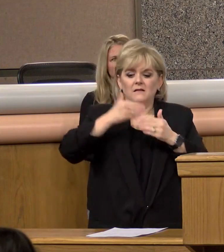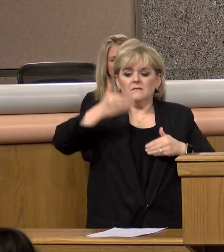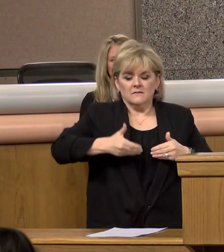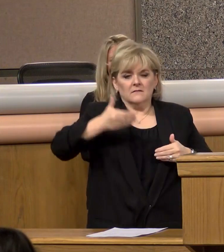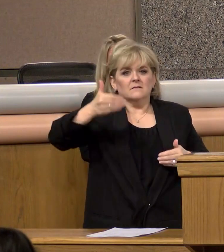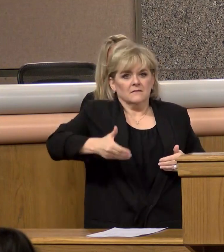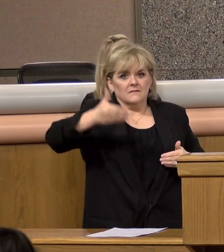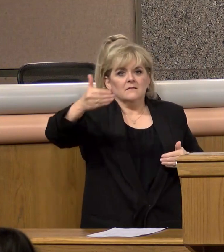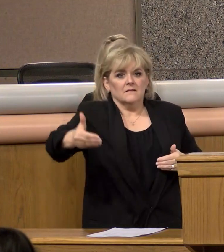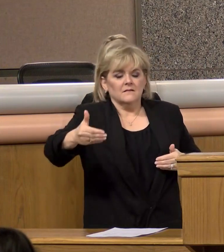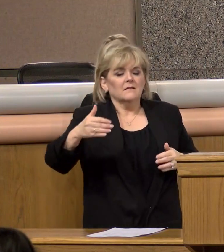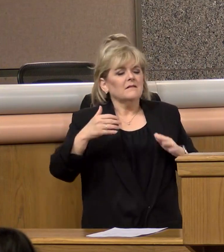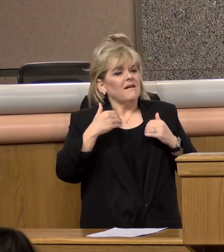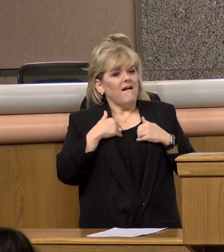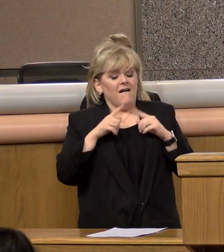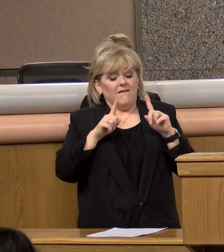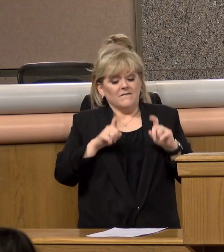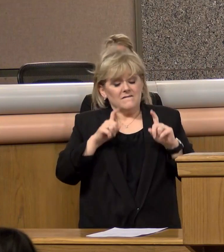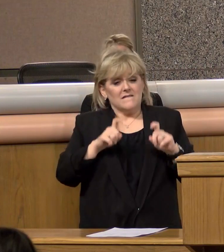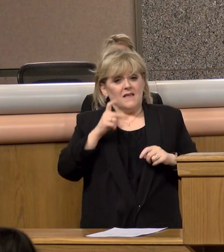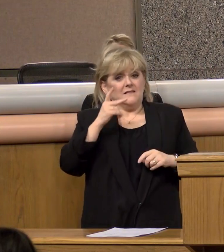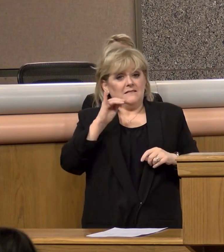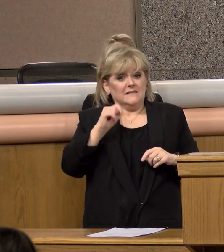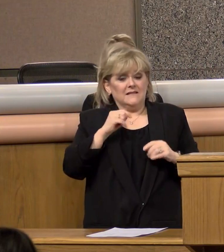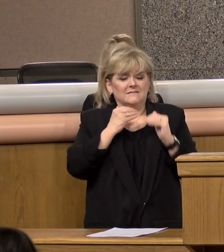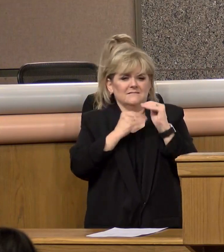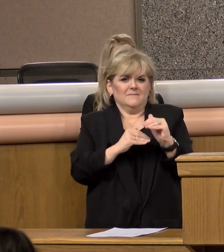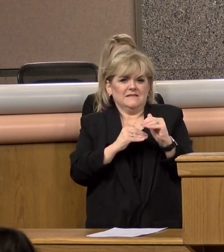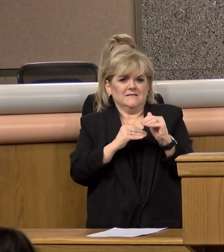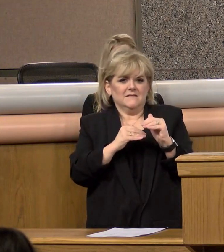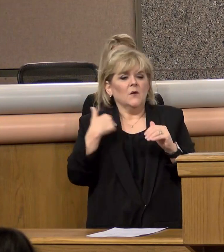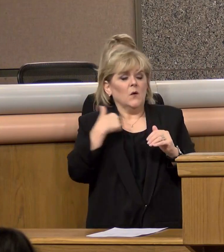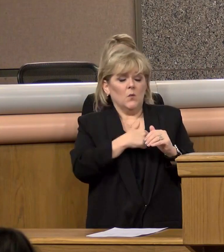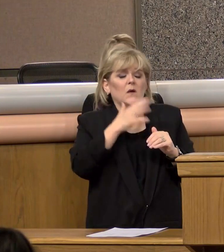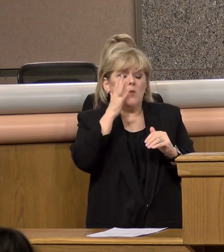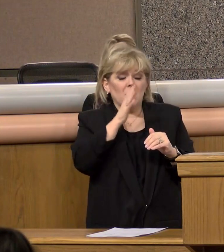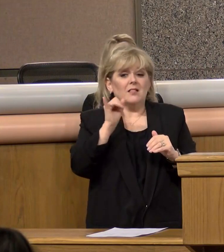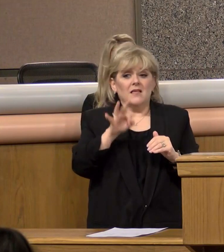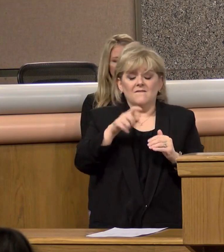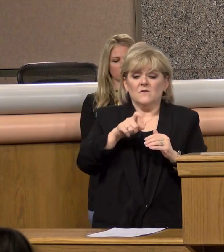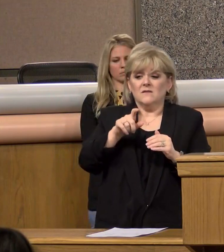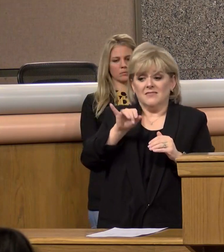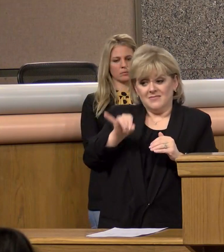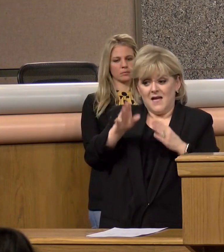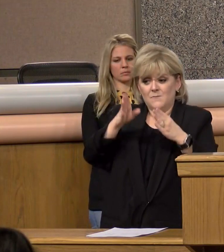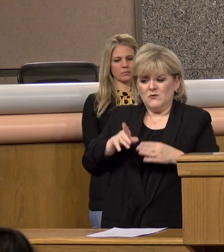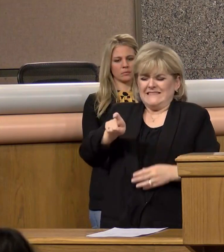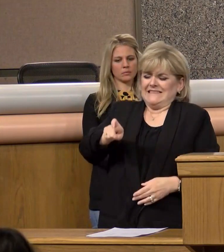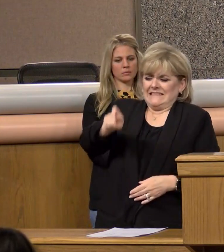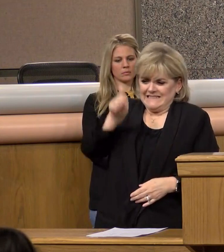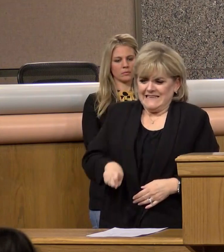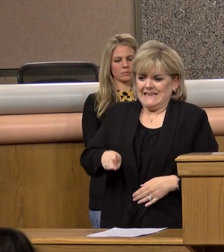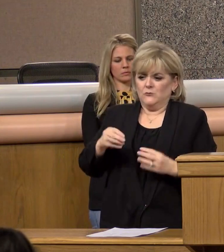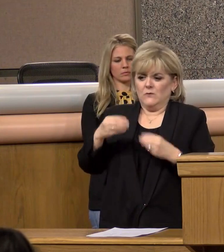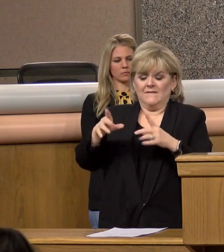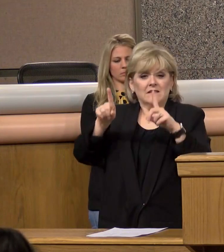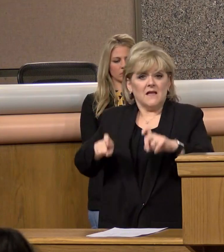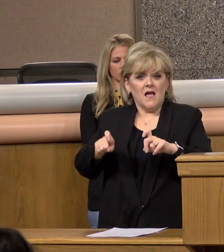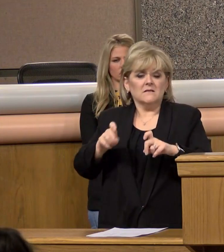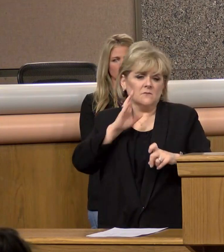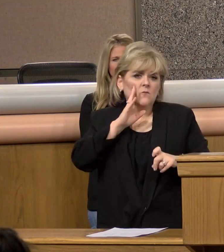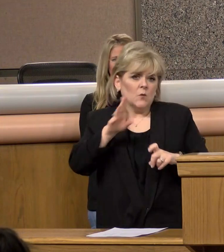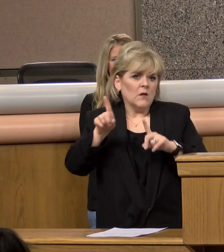resources are still limited. We will test the people that are specifically need testing. And we can't test everybody to see